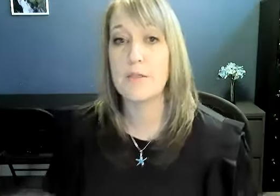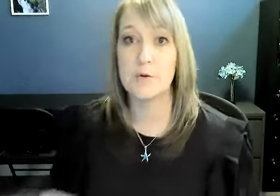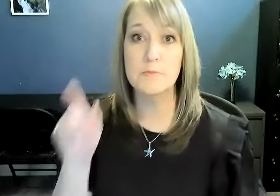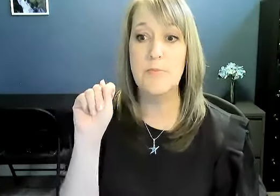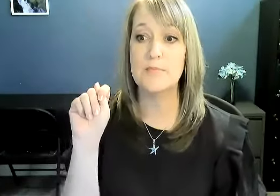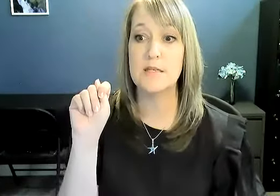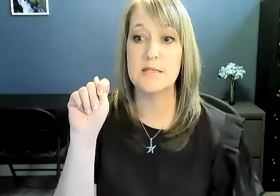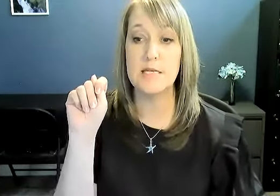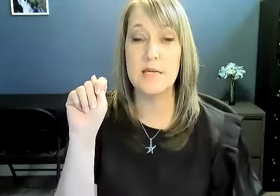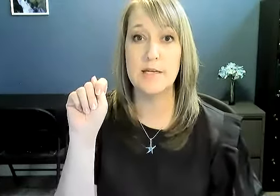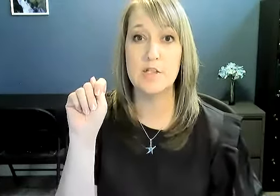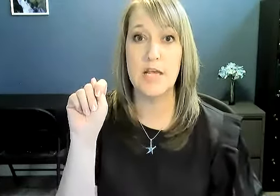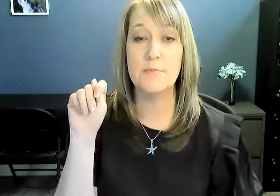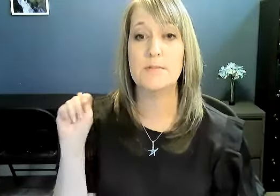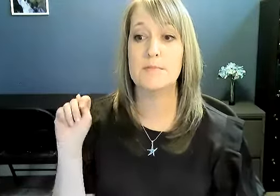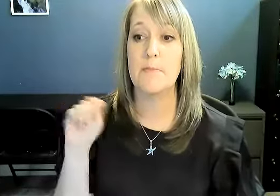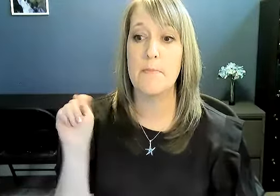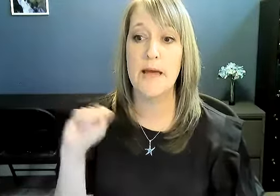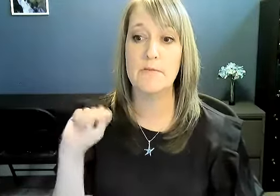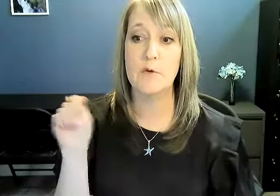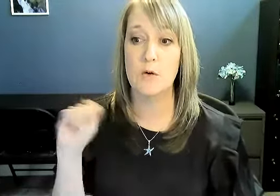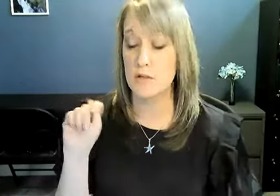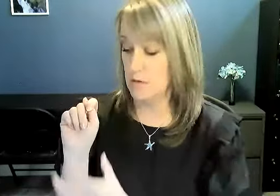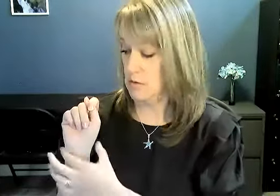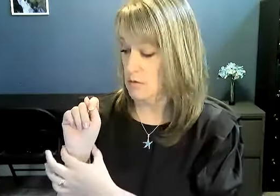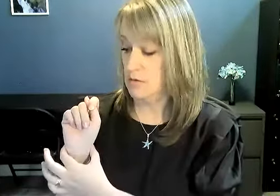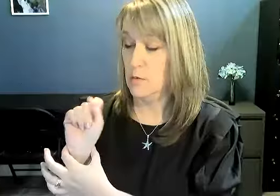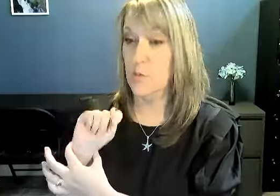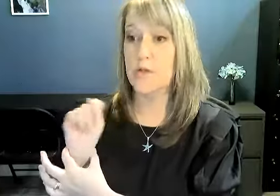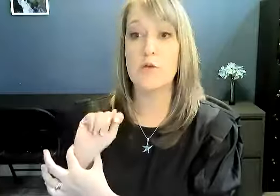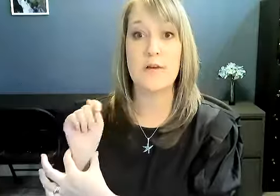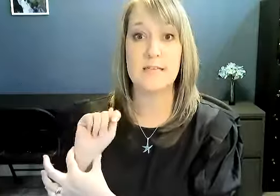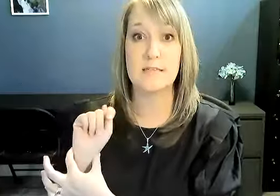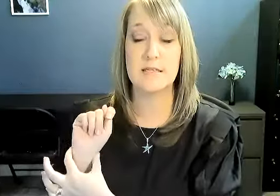Bathroom is a T hand shape, back and forth with your wrist.